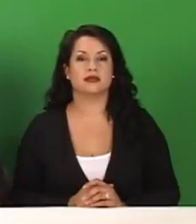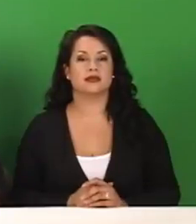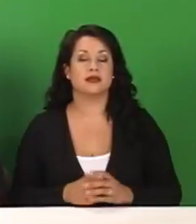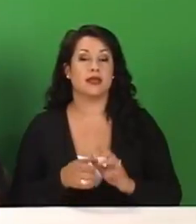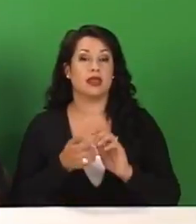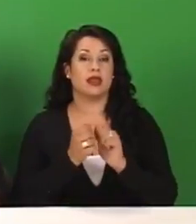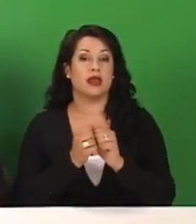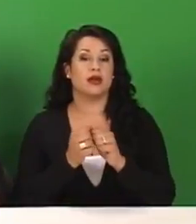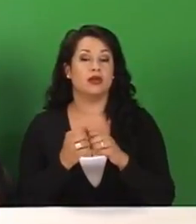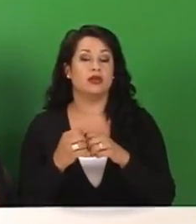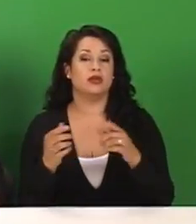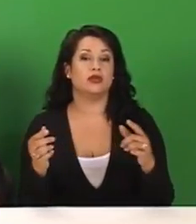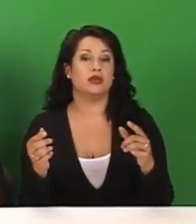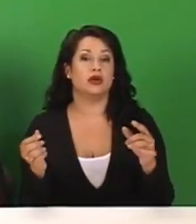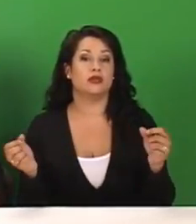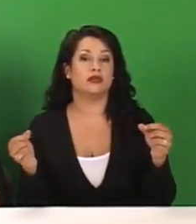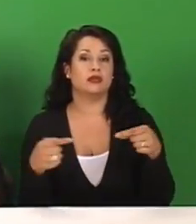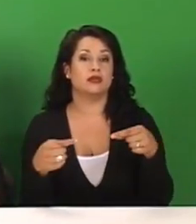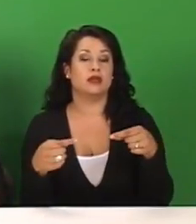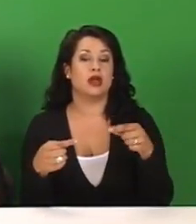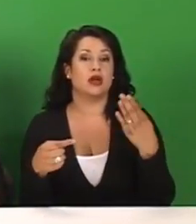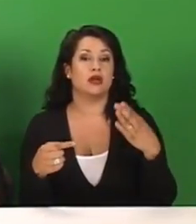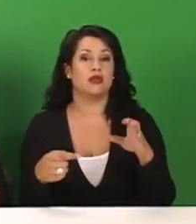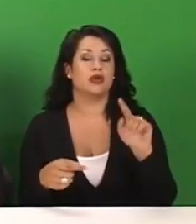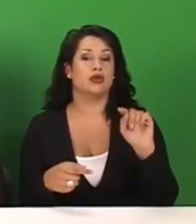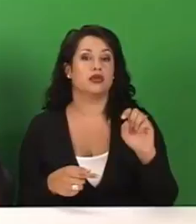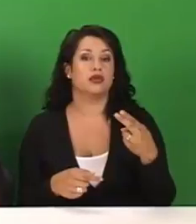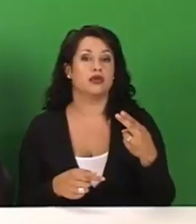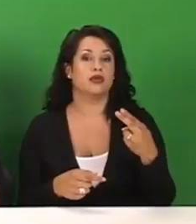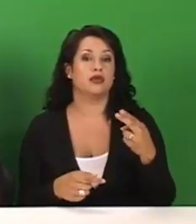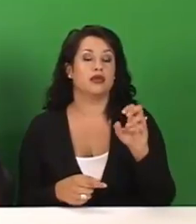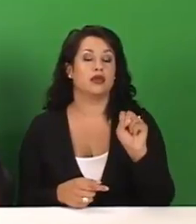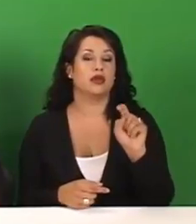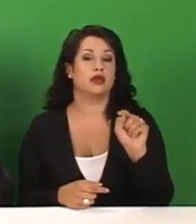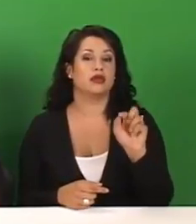How to connect a Bluetooth streamer with your iPhone.